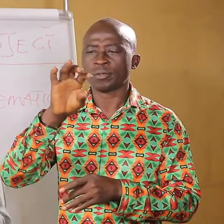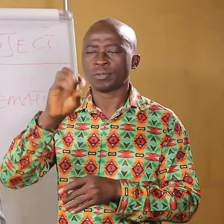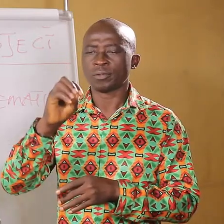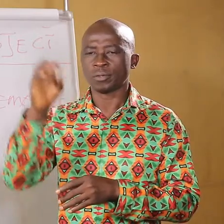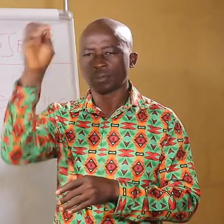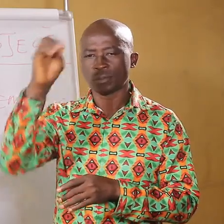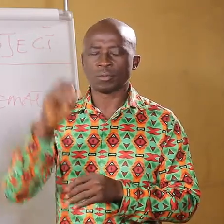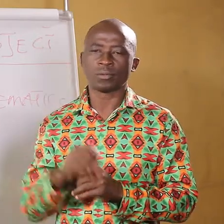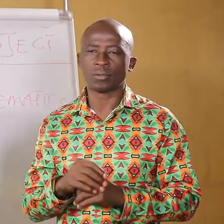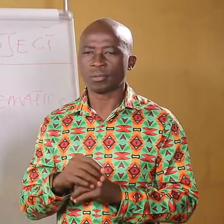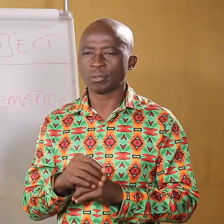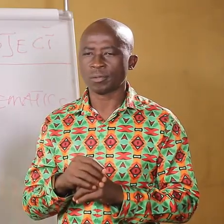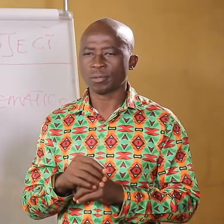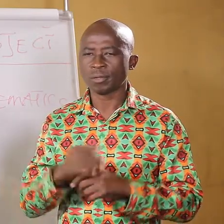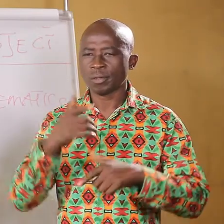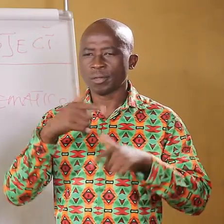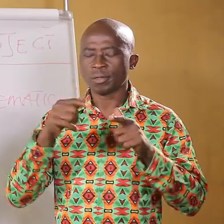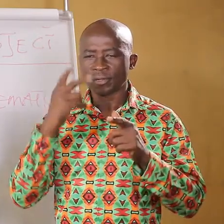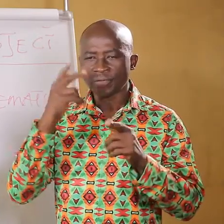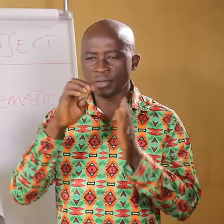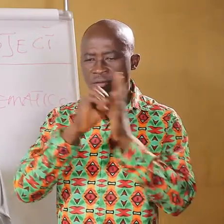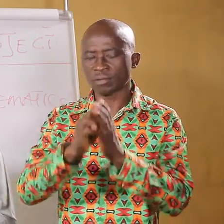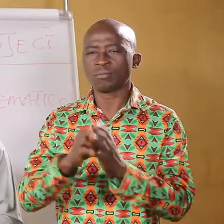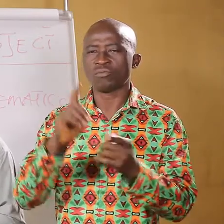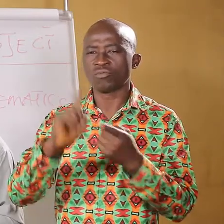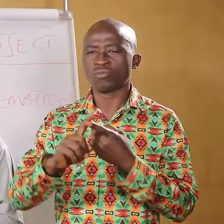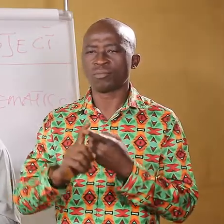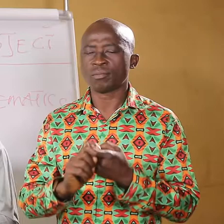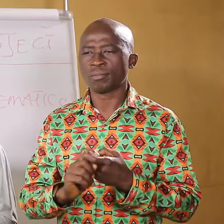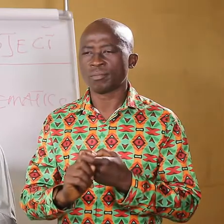180 degrees. Now let's cite examples to